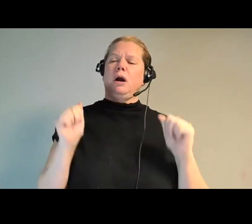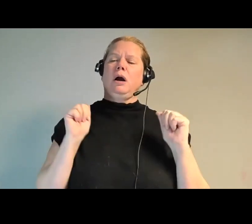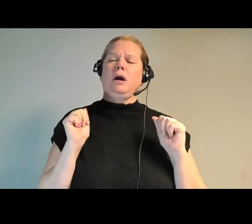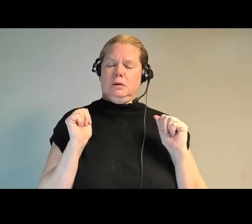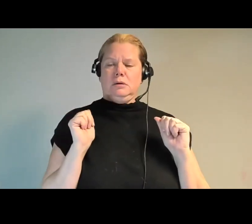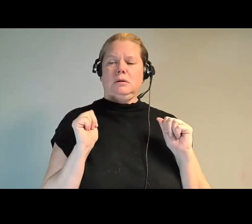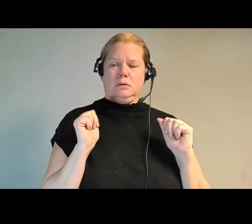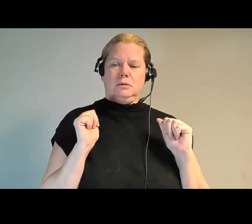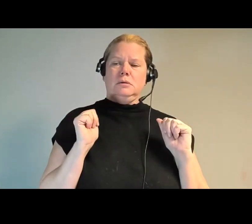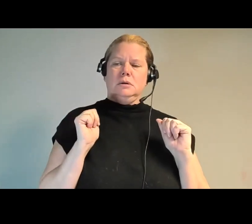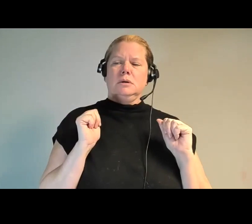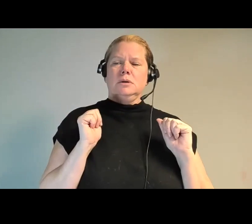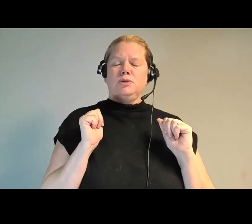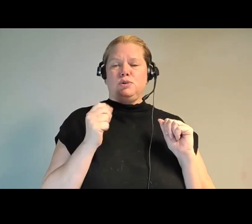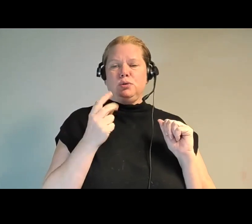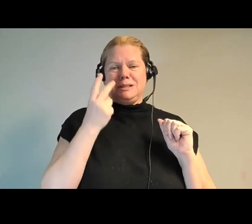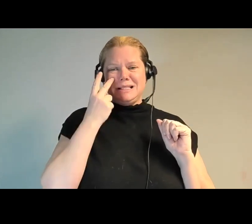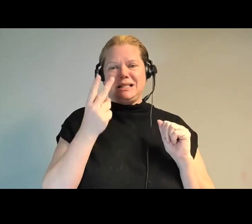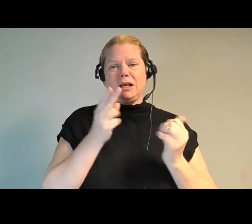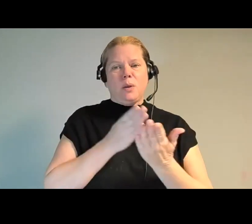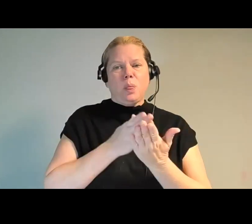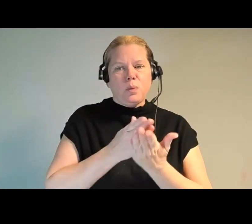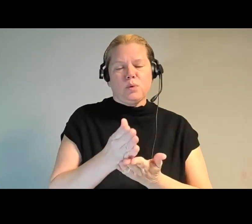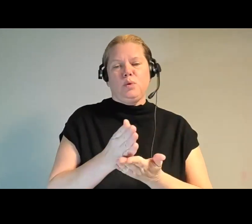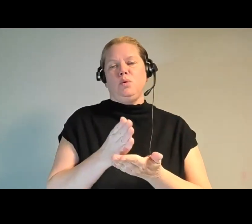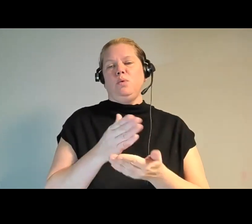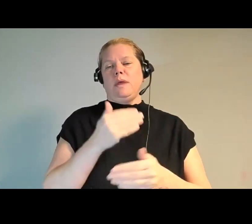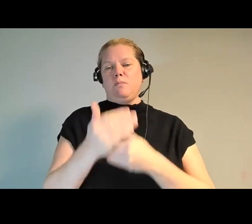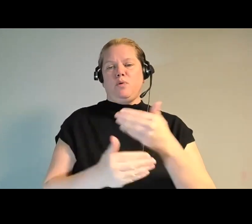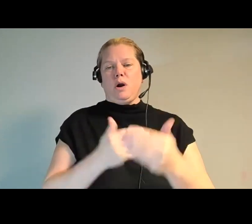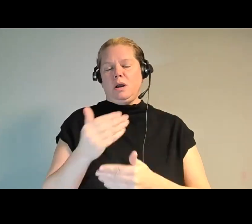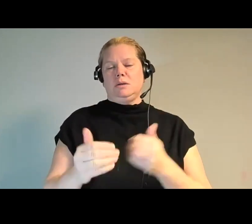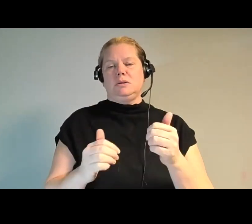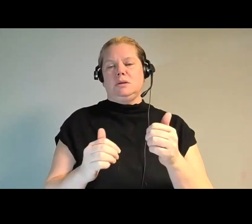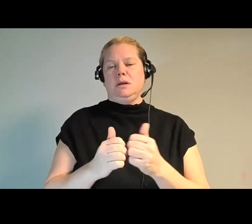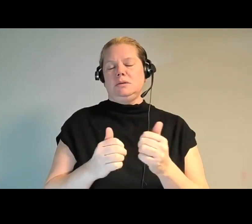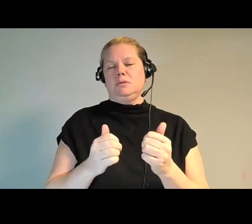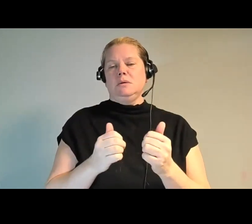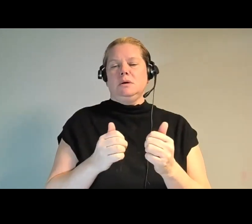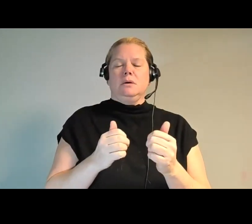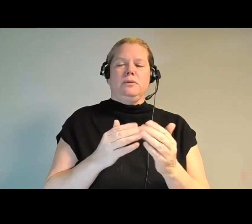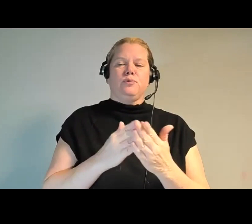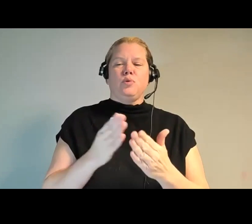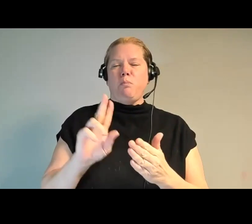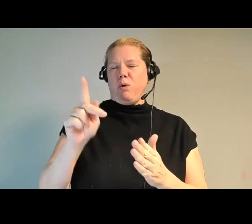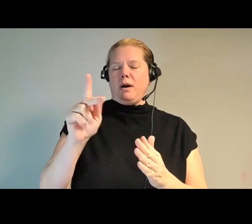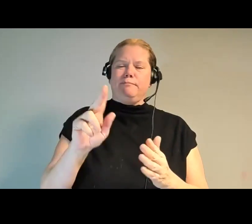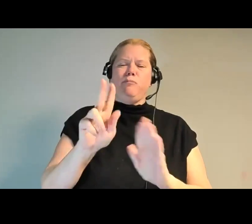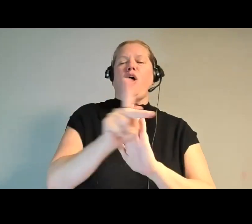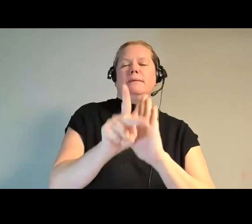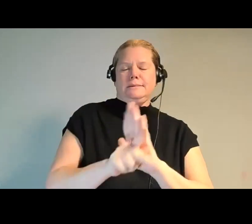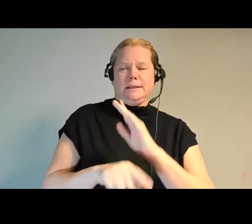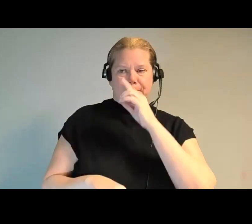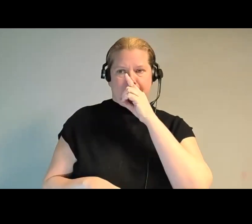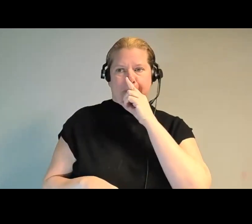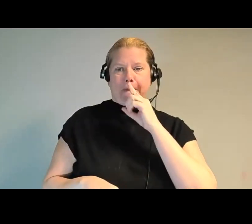more of a policy lens to the CHENA process. So federal regulations require that these reports